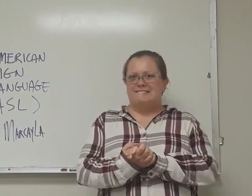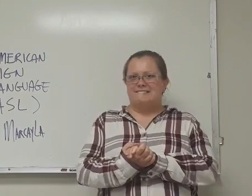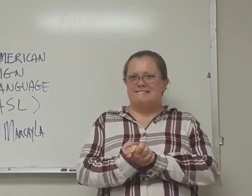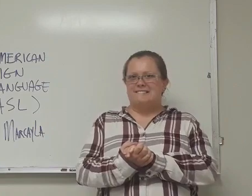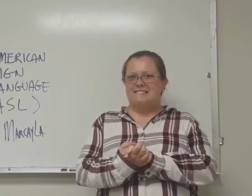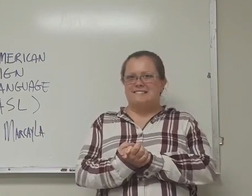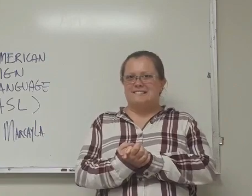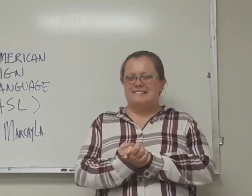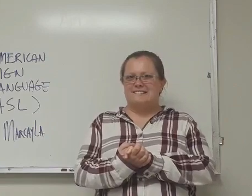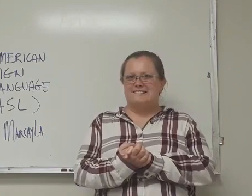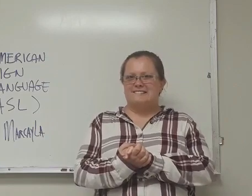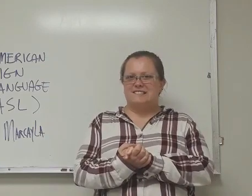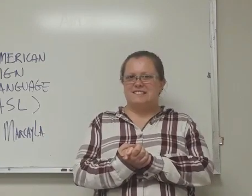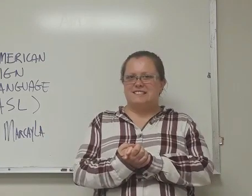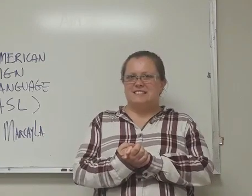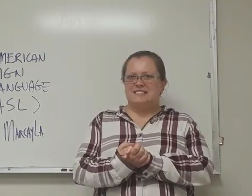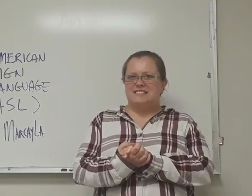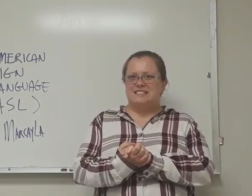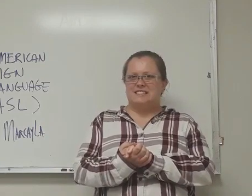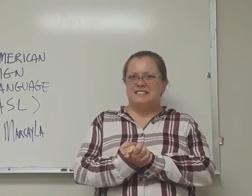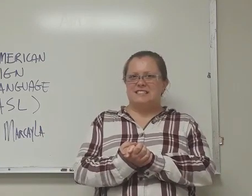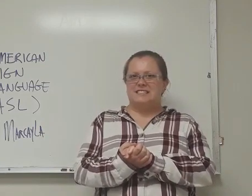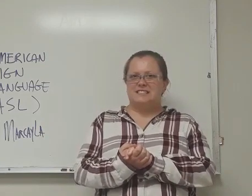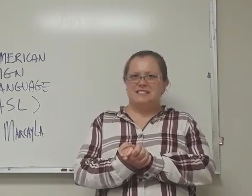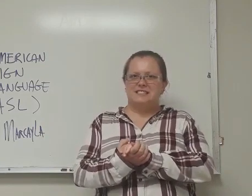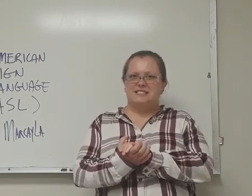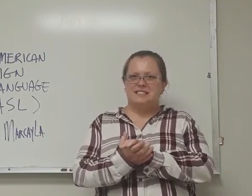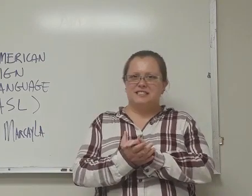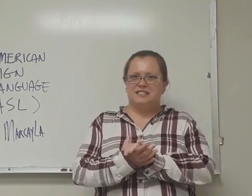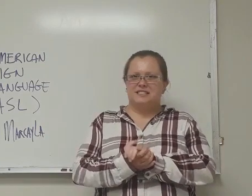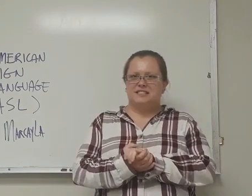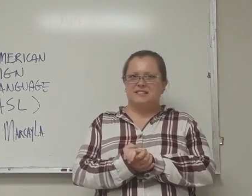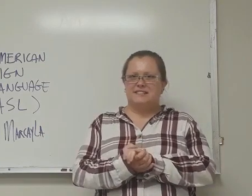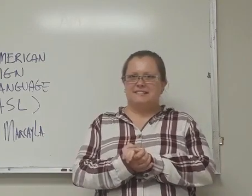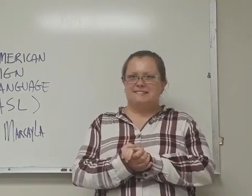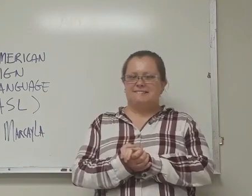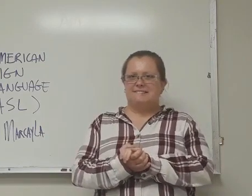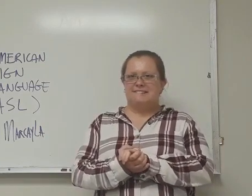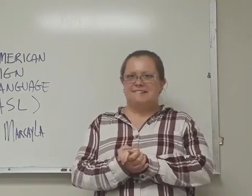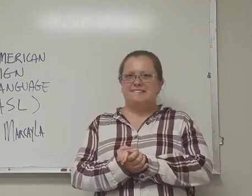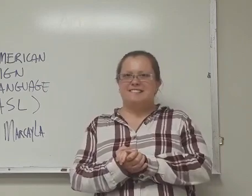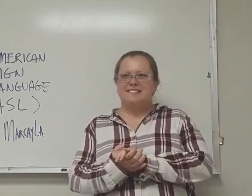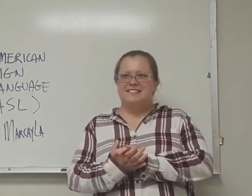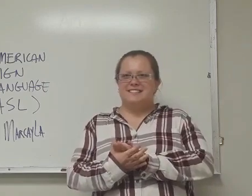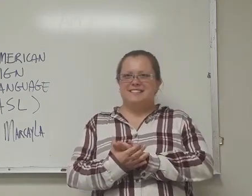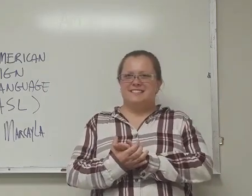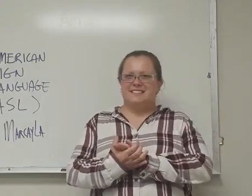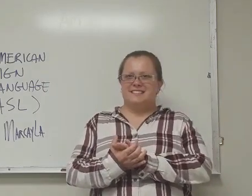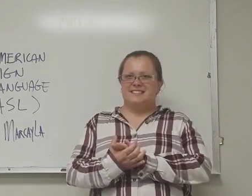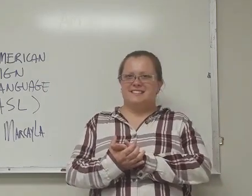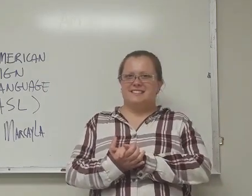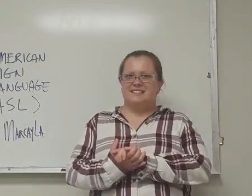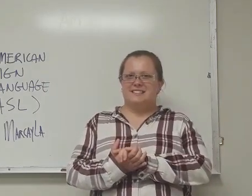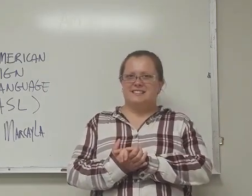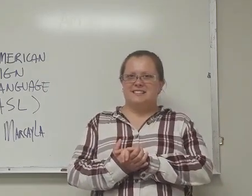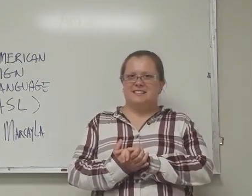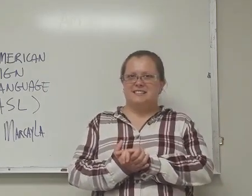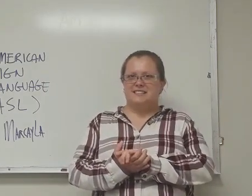will try to always have a refresher in the beginning, and we hope that as we do each session, you can let us know beforehand, hey, what can you